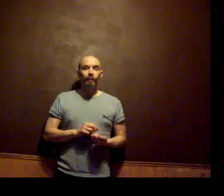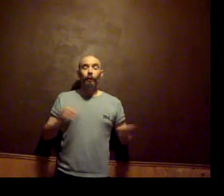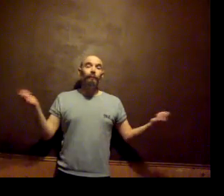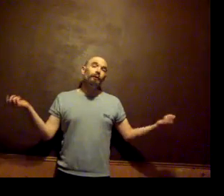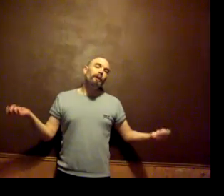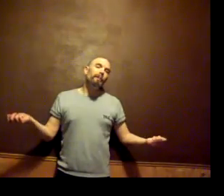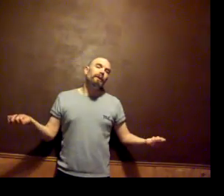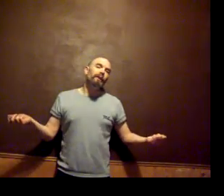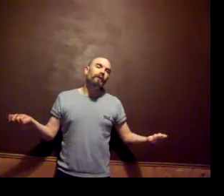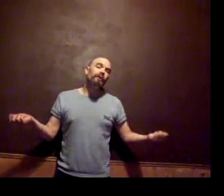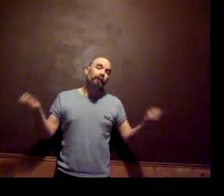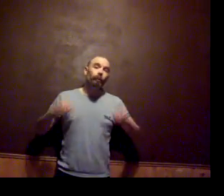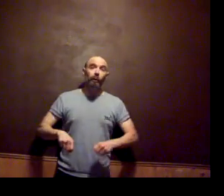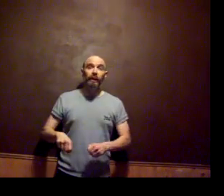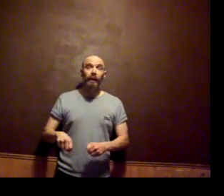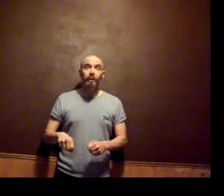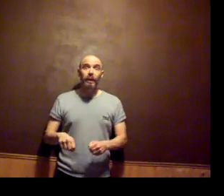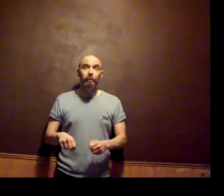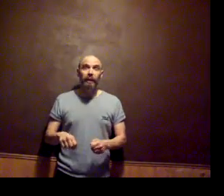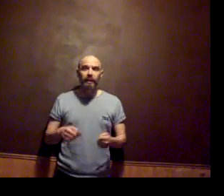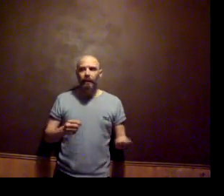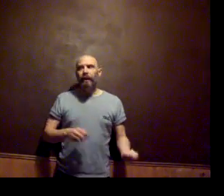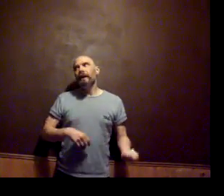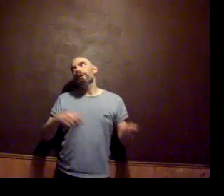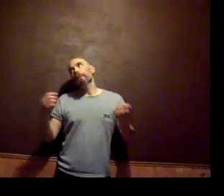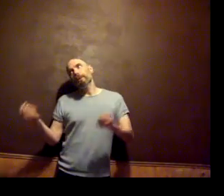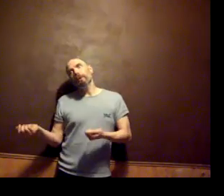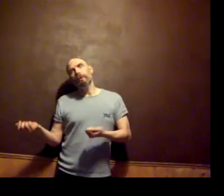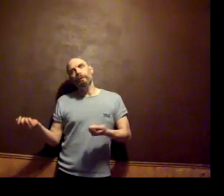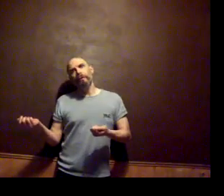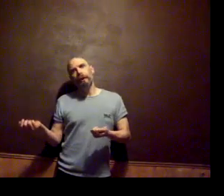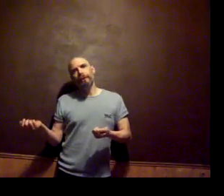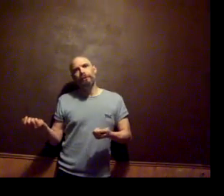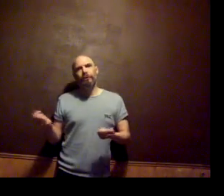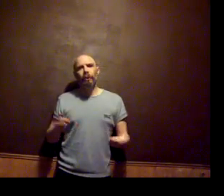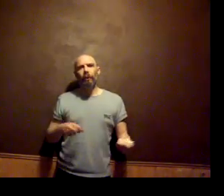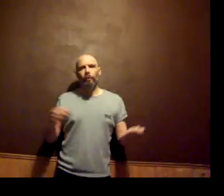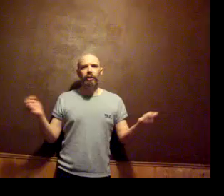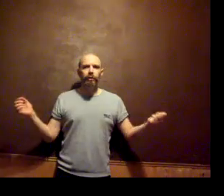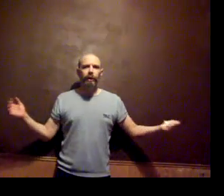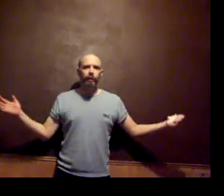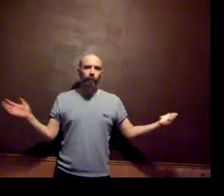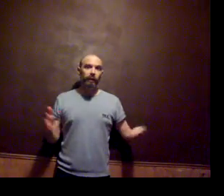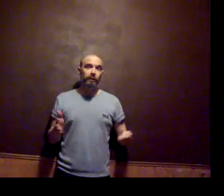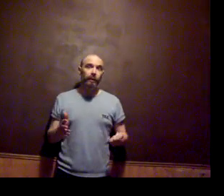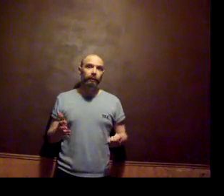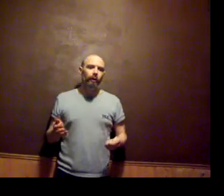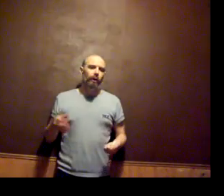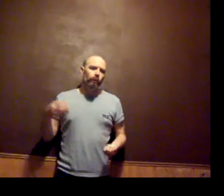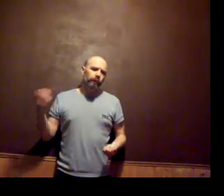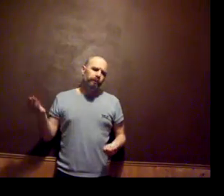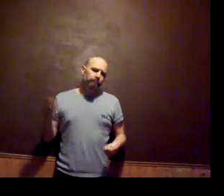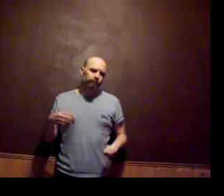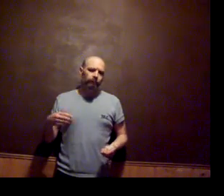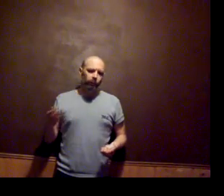So the first time I did this, since I'm only allowed 10 minutes, I actually went 12 in a fraction. So I'm going to try to compress things, which pretty